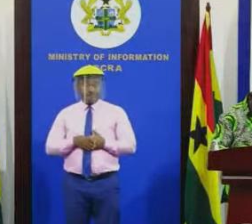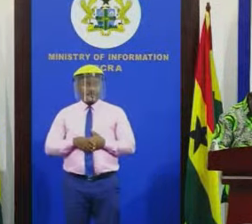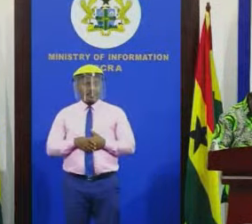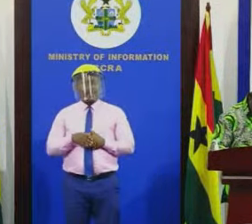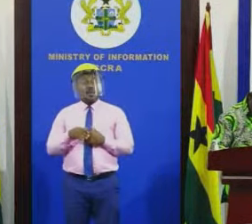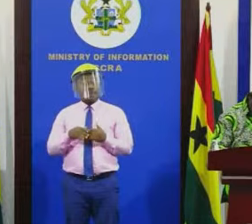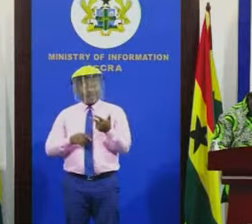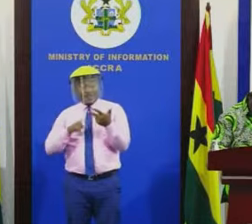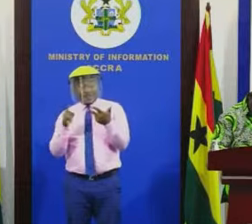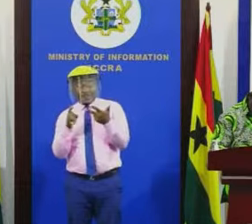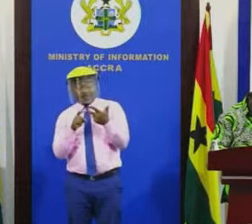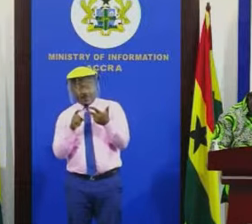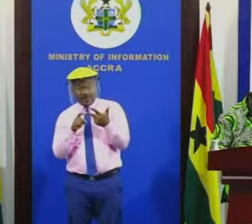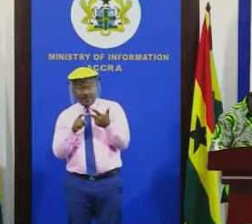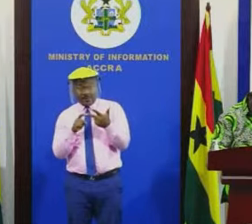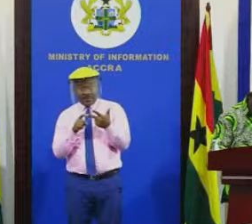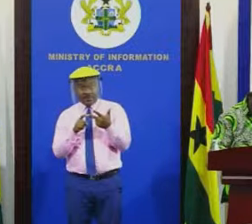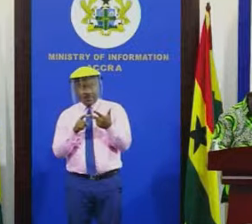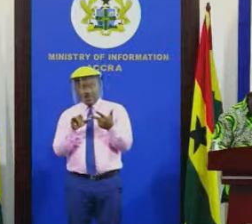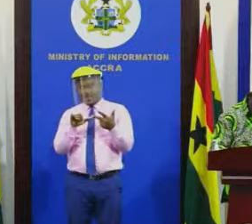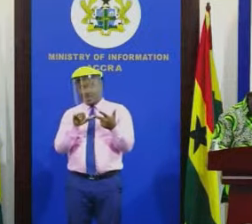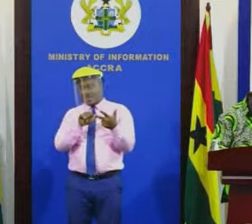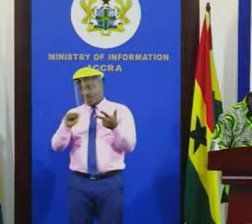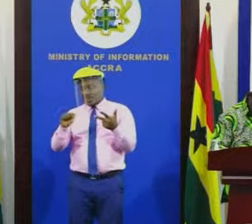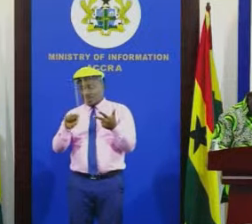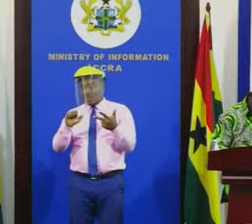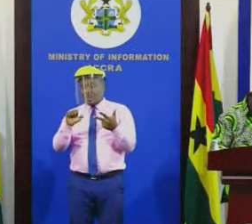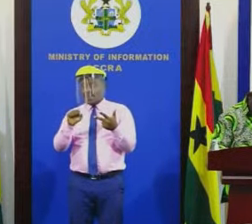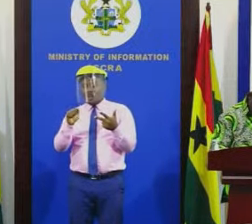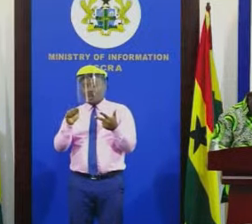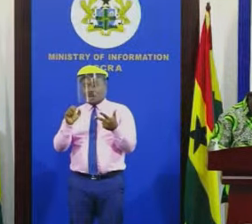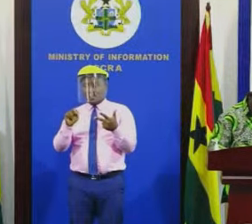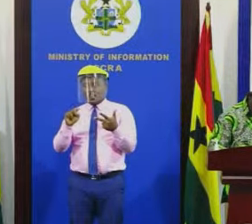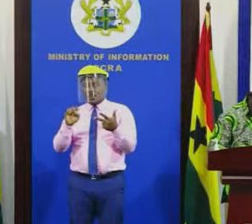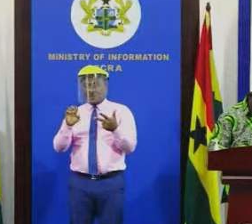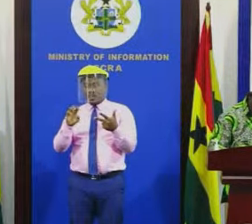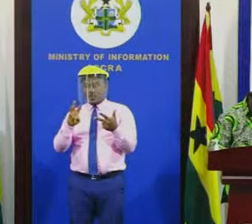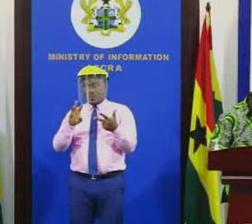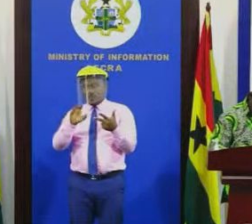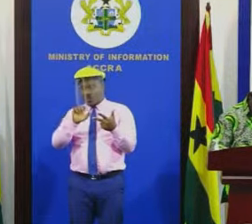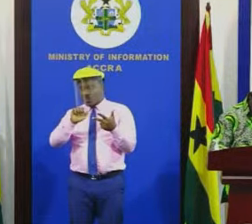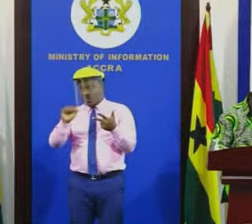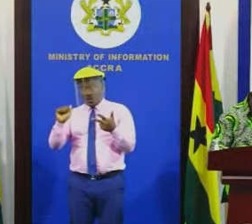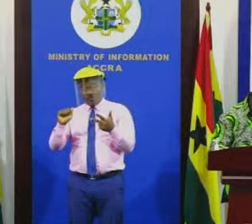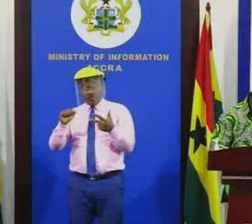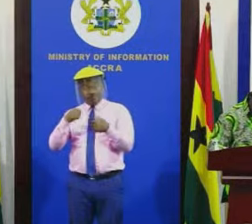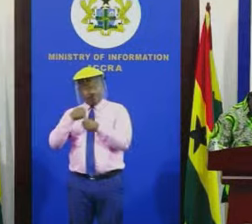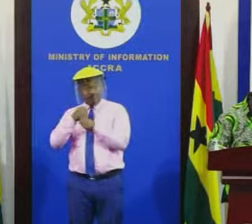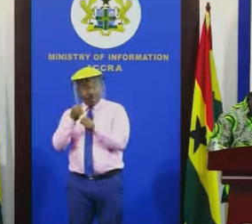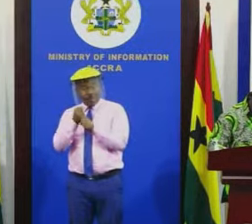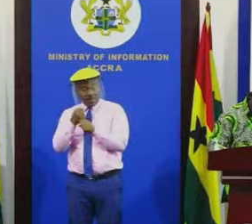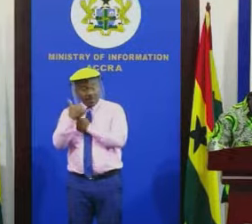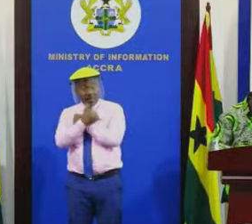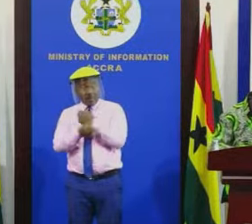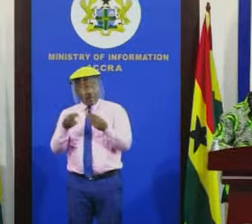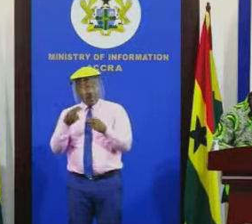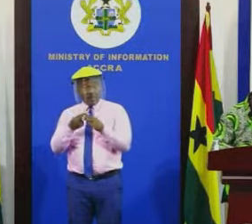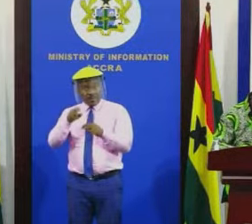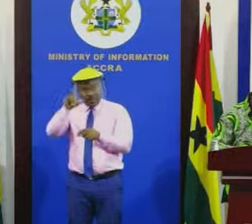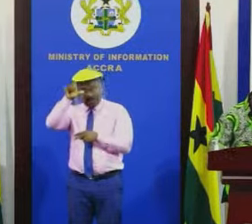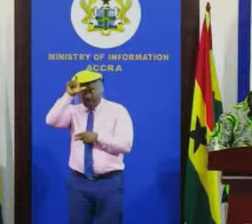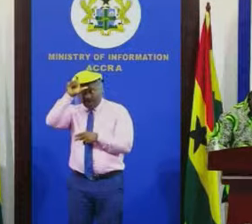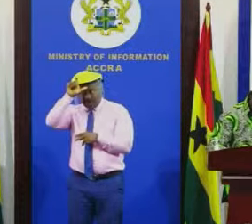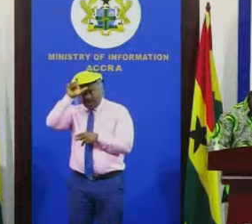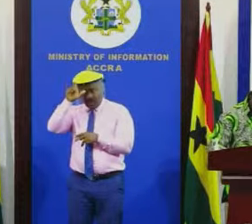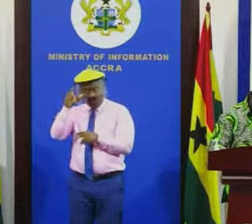soon. That one is called the Ya Asantua. It was manufactured in Turkey, and we are yet to take delivery of that